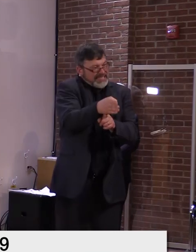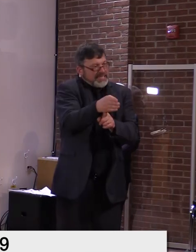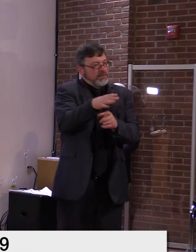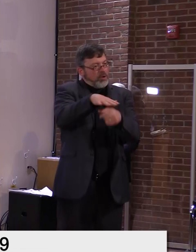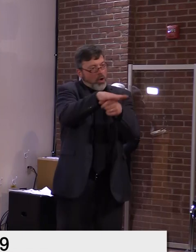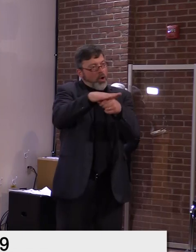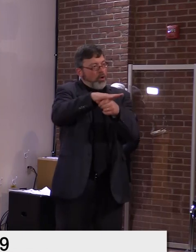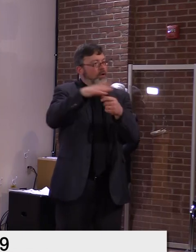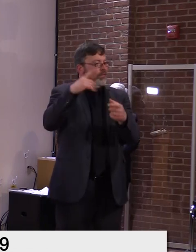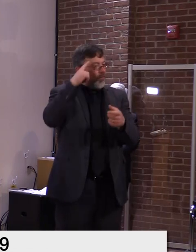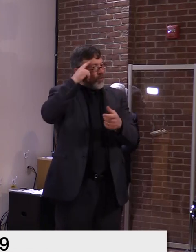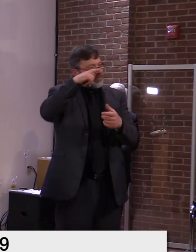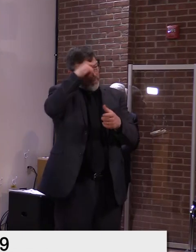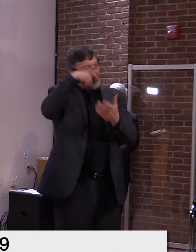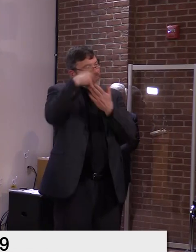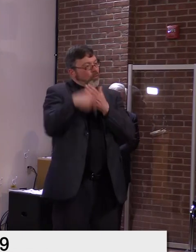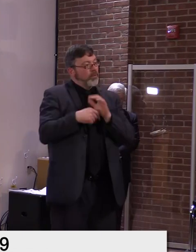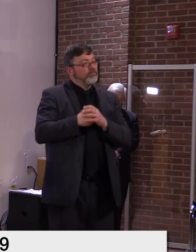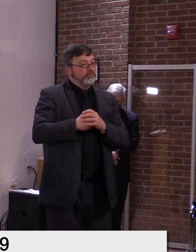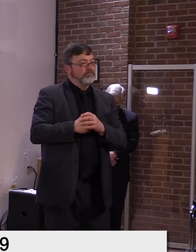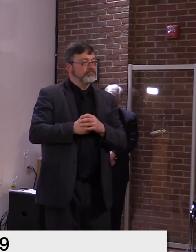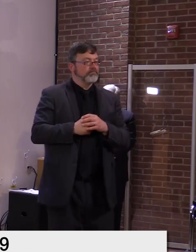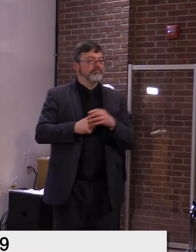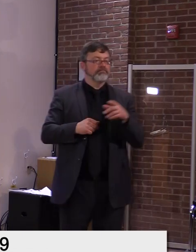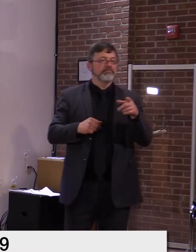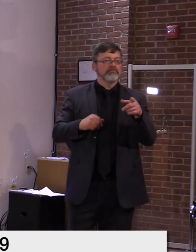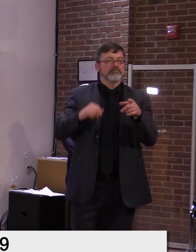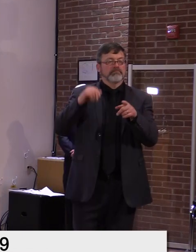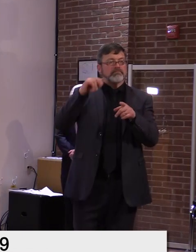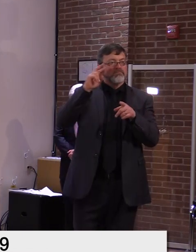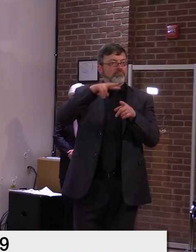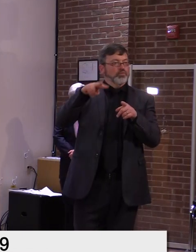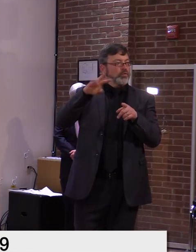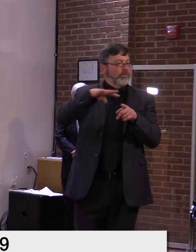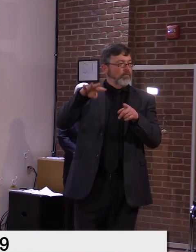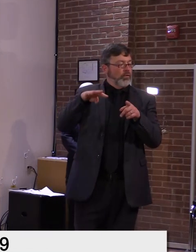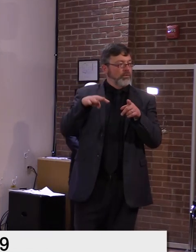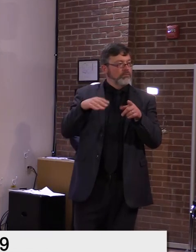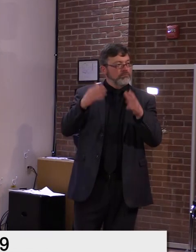Since the announcement that you made of the opening, we've received